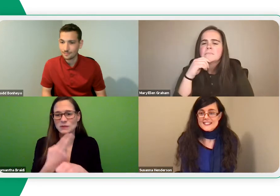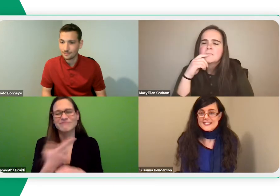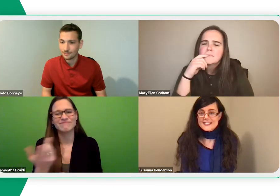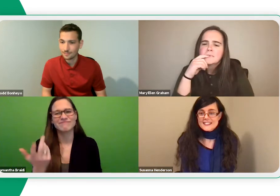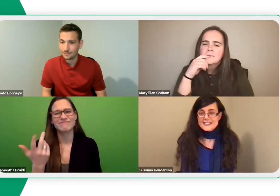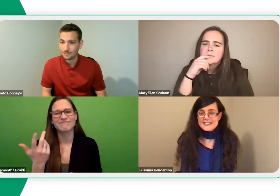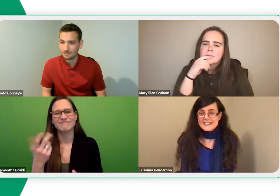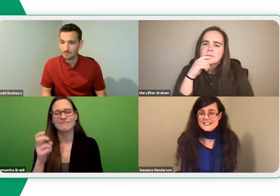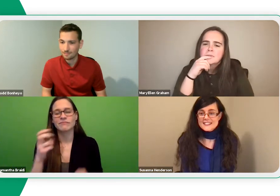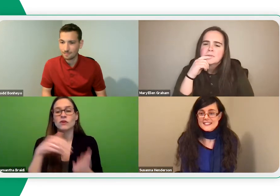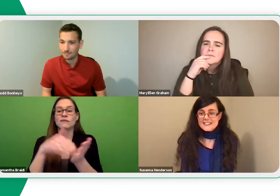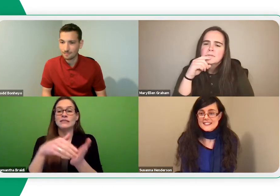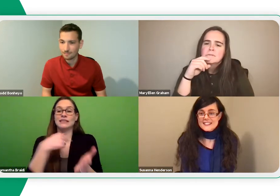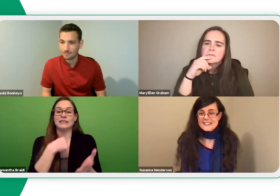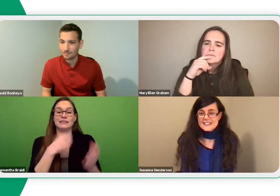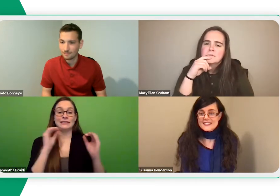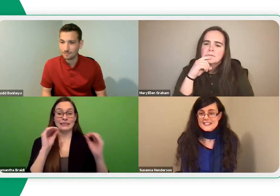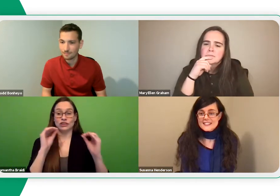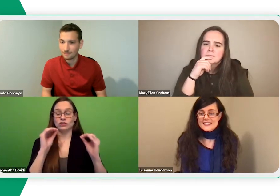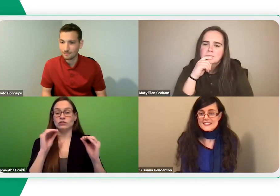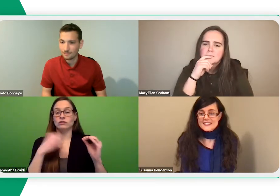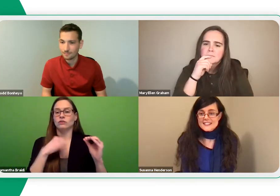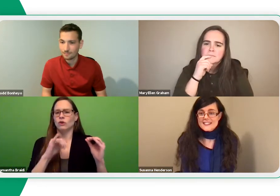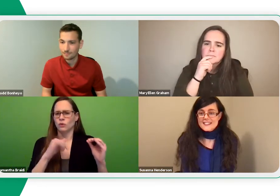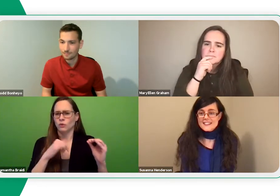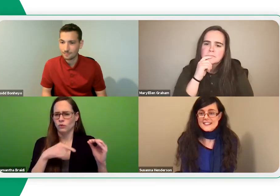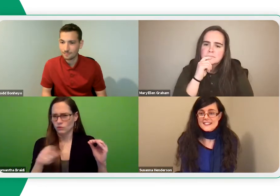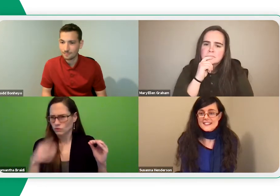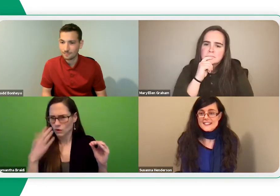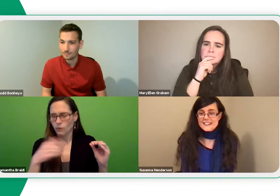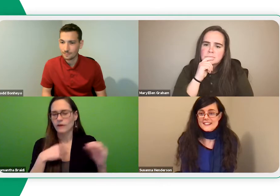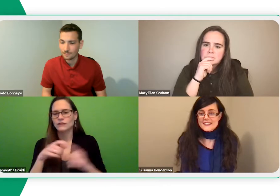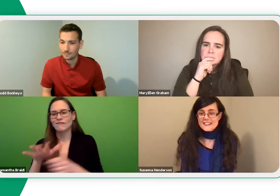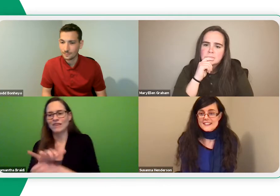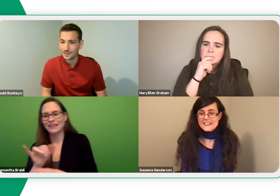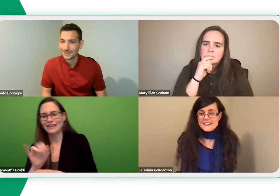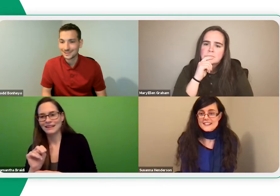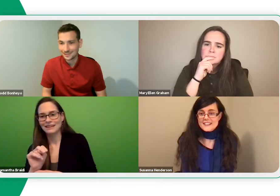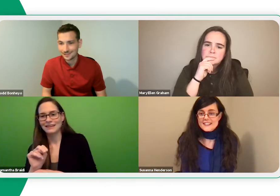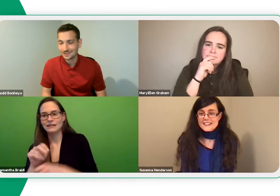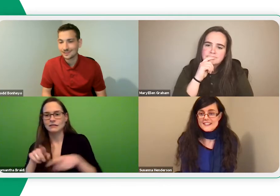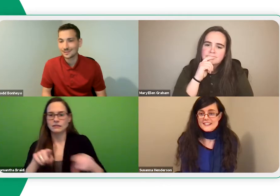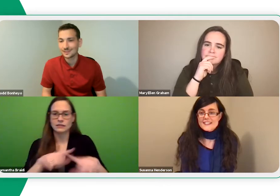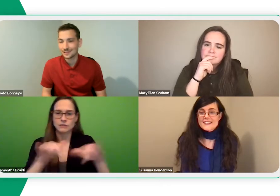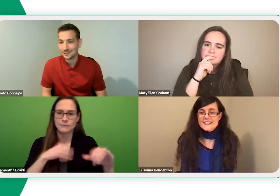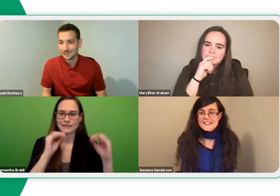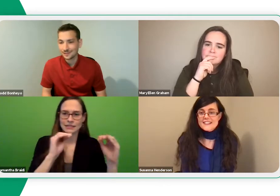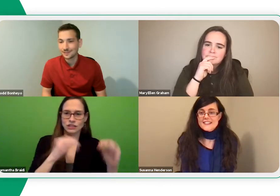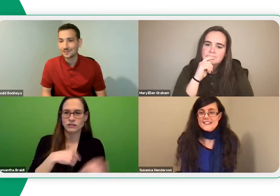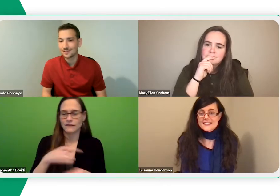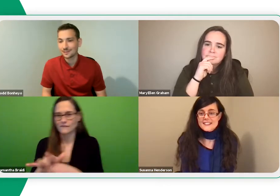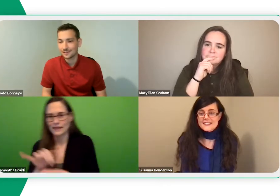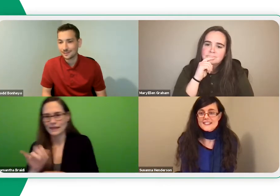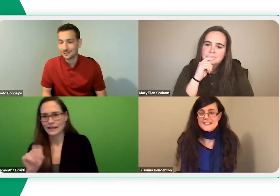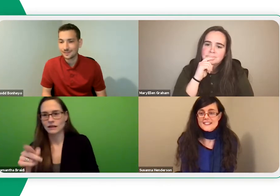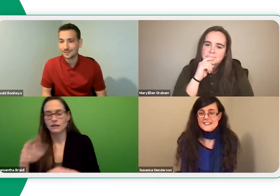all the dirty work, right? Which is really nice. And so people should know how to use it. When I teach and I realize that